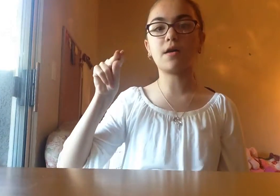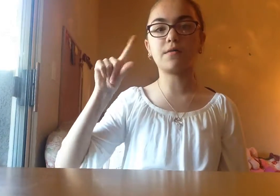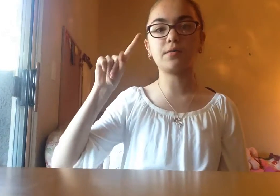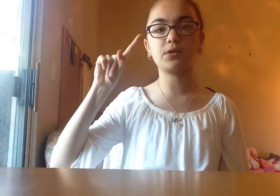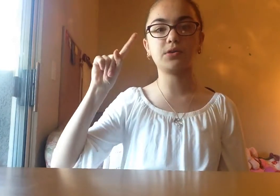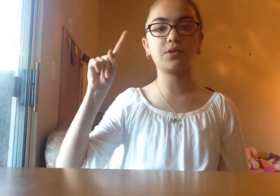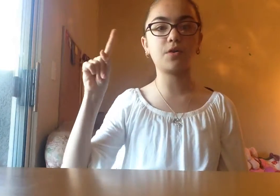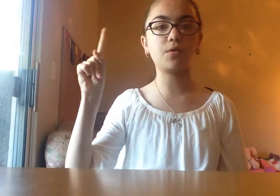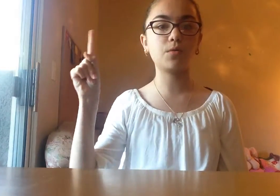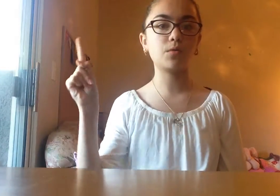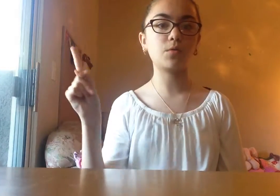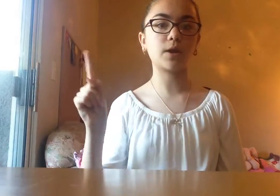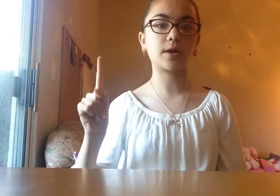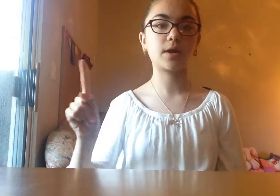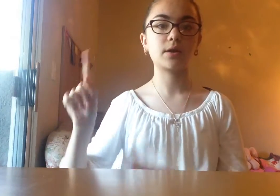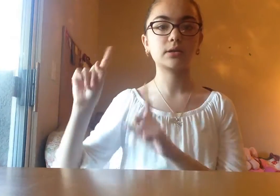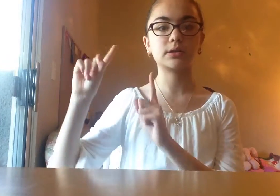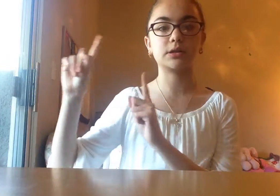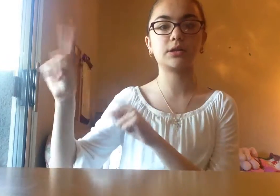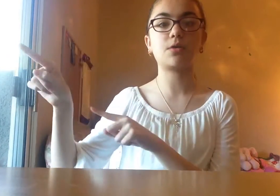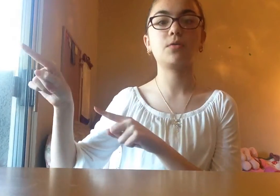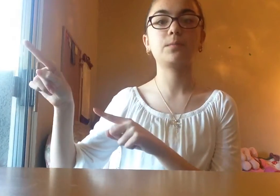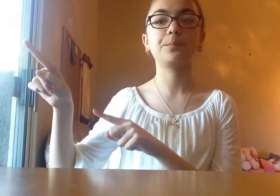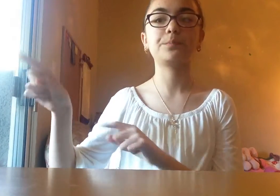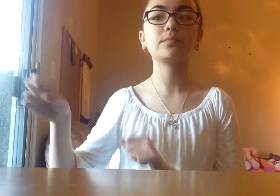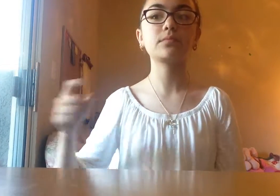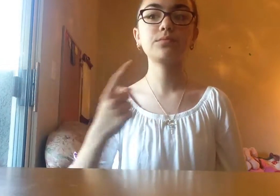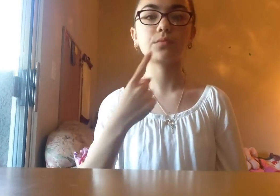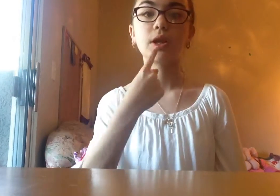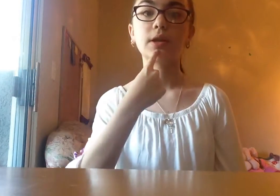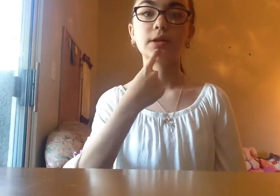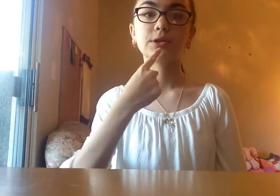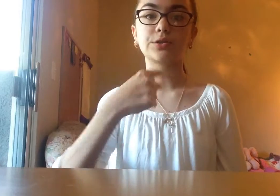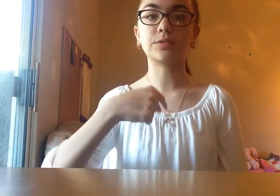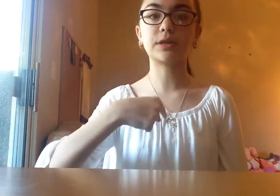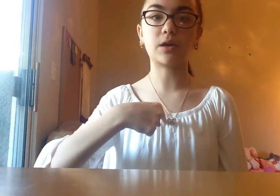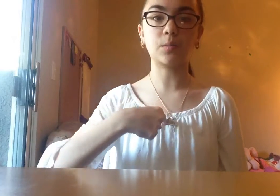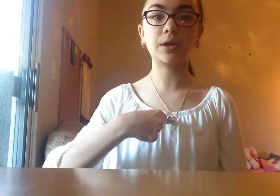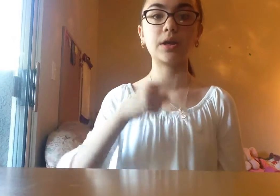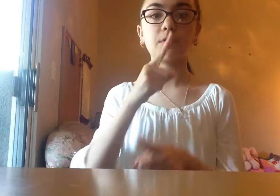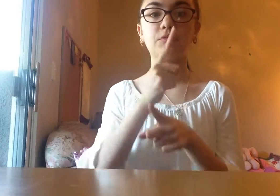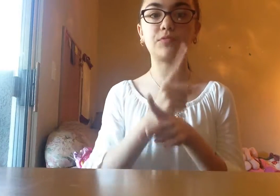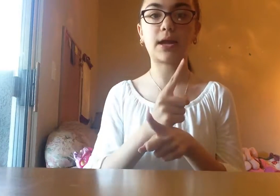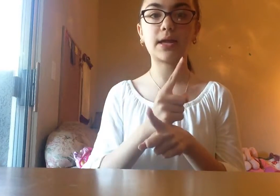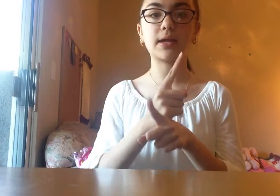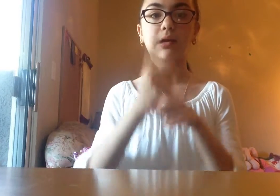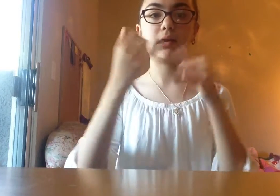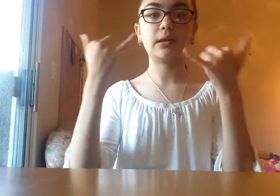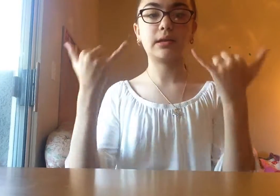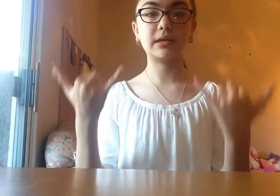of nowhere to go. So tell me right